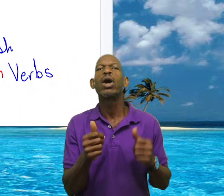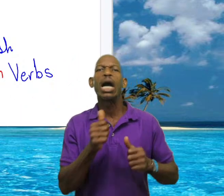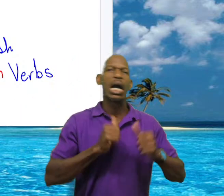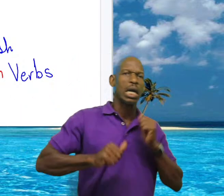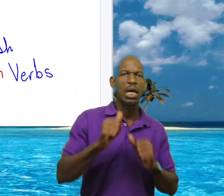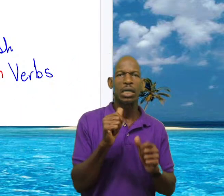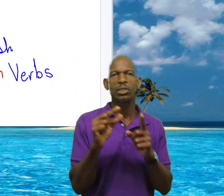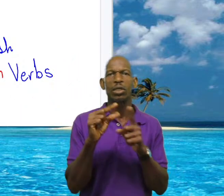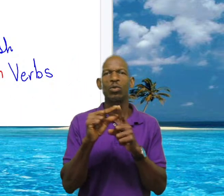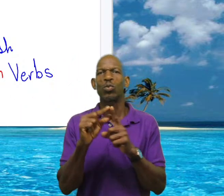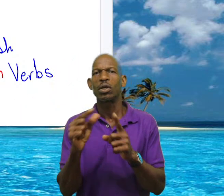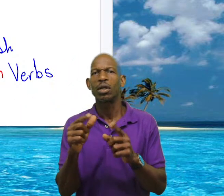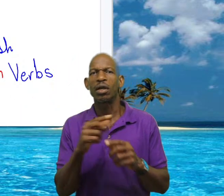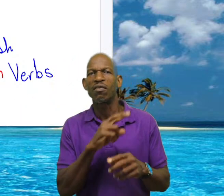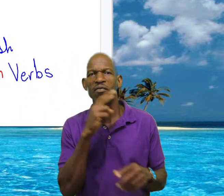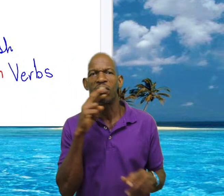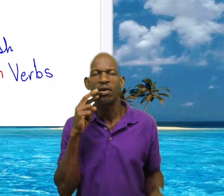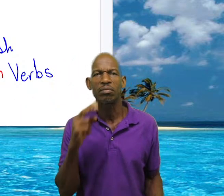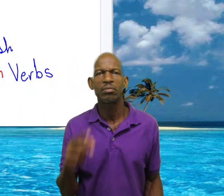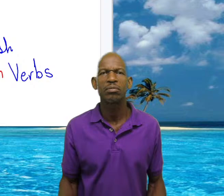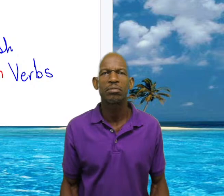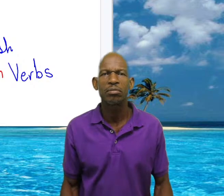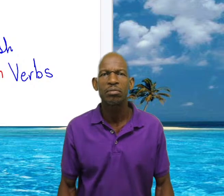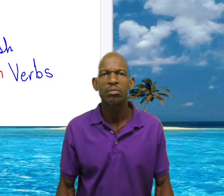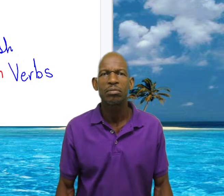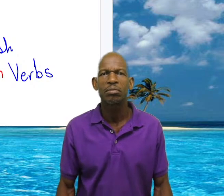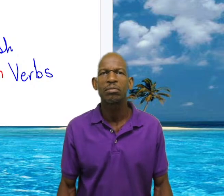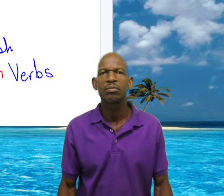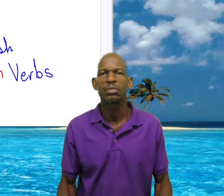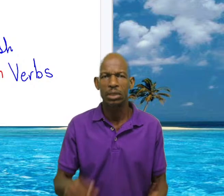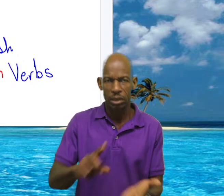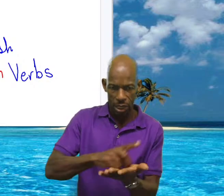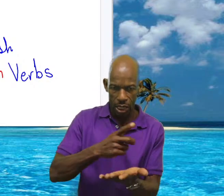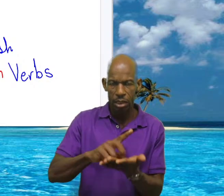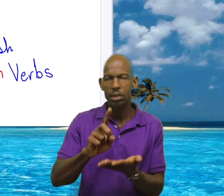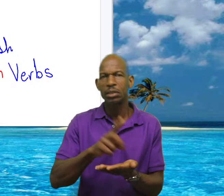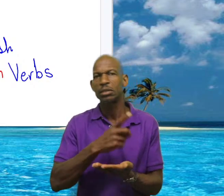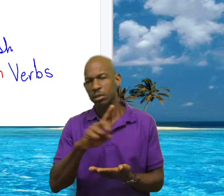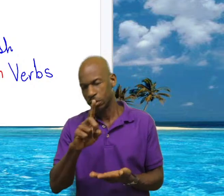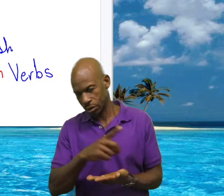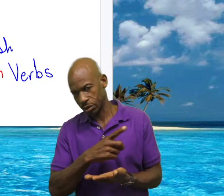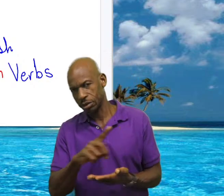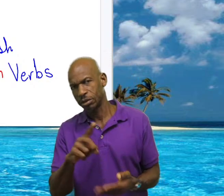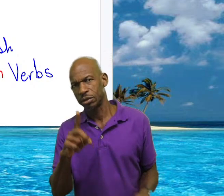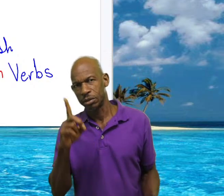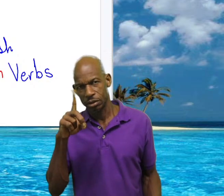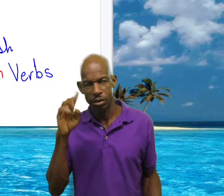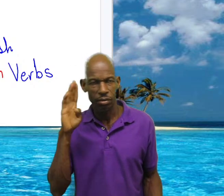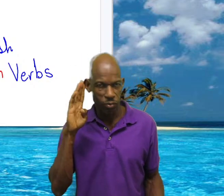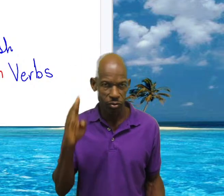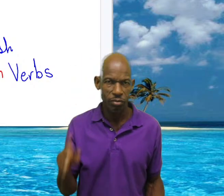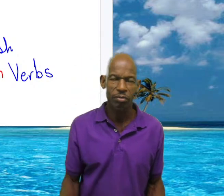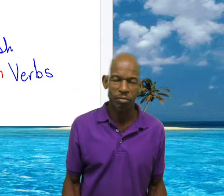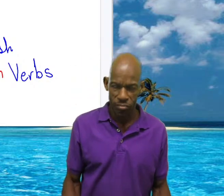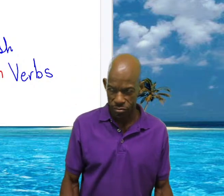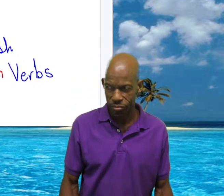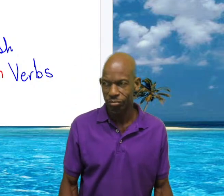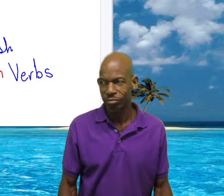Who can give me a verb on that? Yes. Dance. Yes, very good. Donna, dance. So you